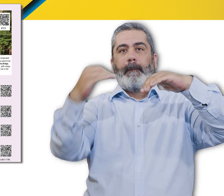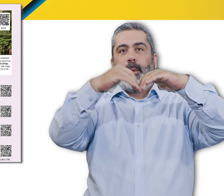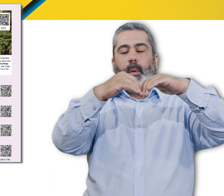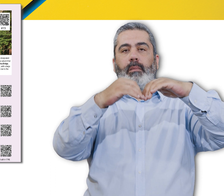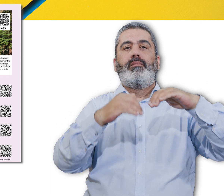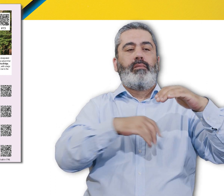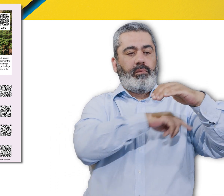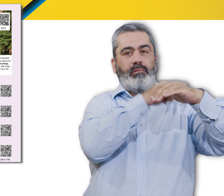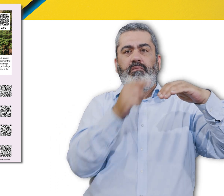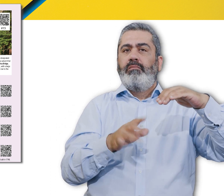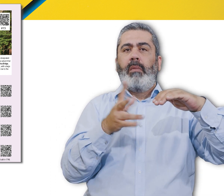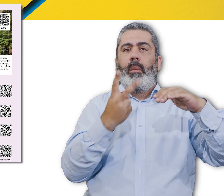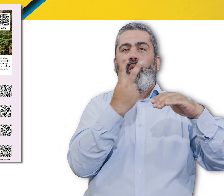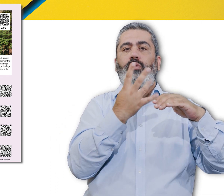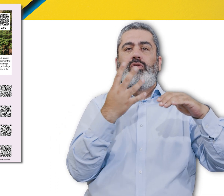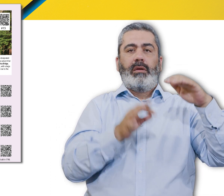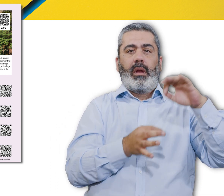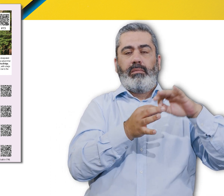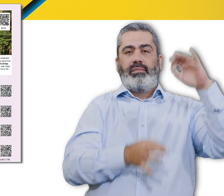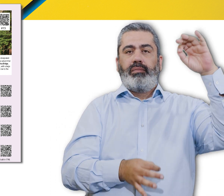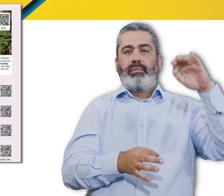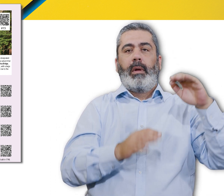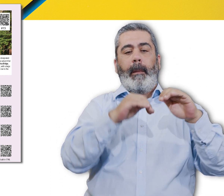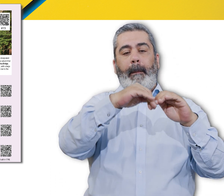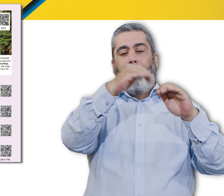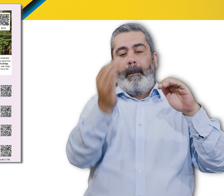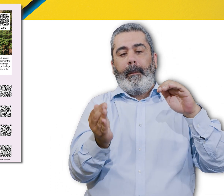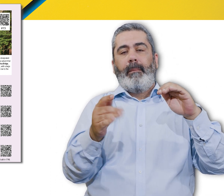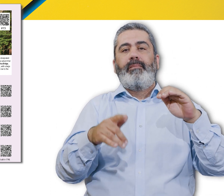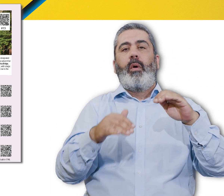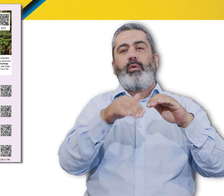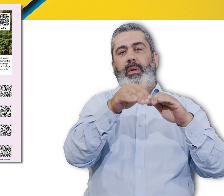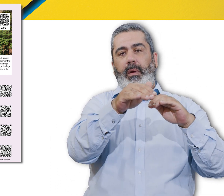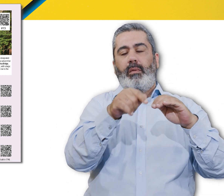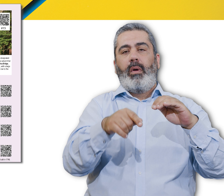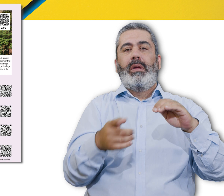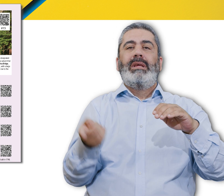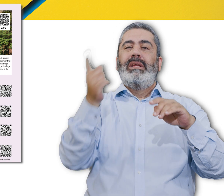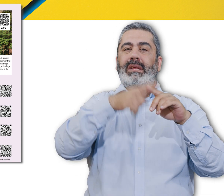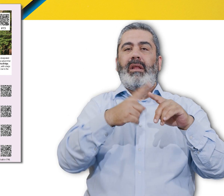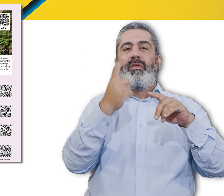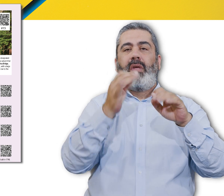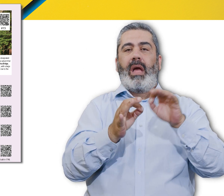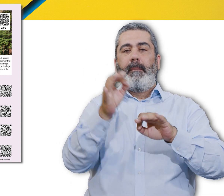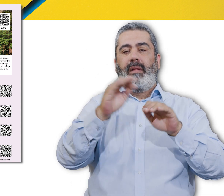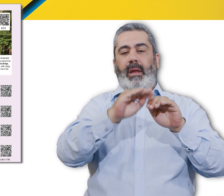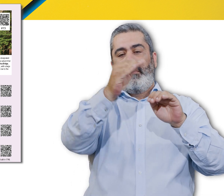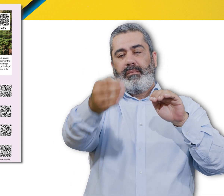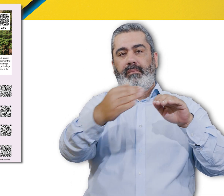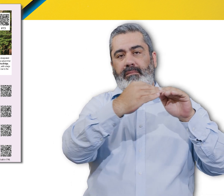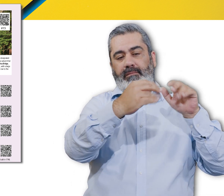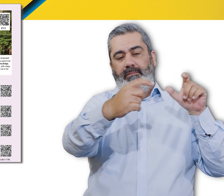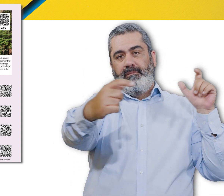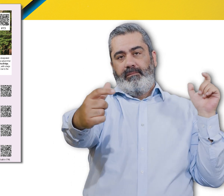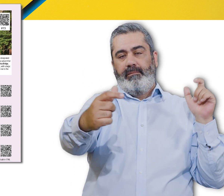to the south, with an arch span of about 24 m, and a smaller one to the north, which adds another 10 m or so to its total